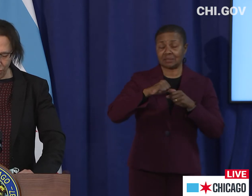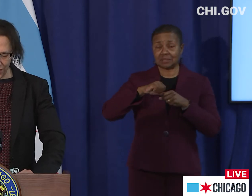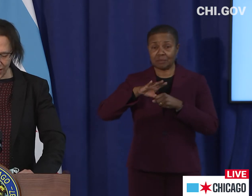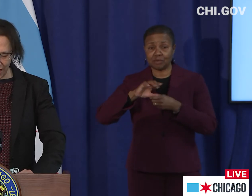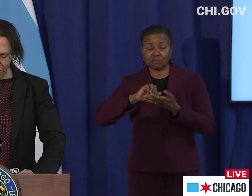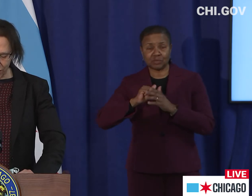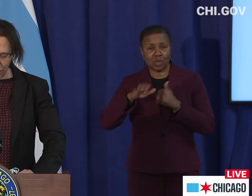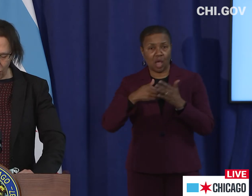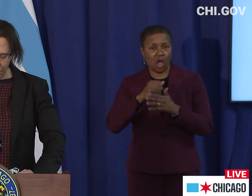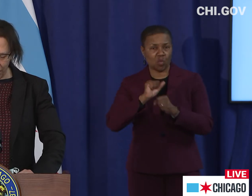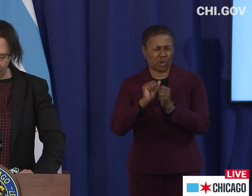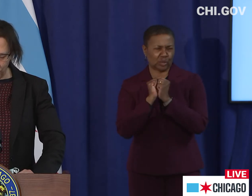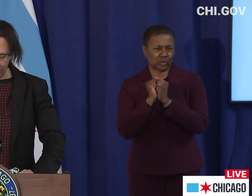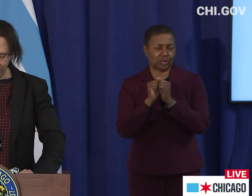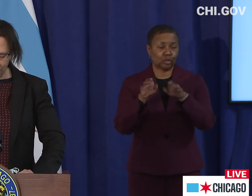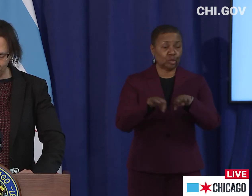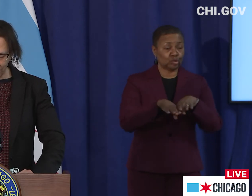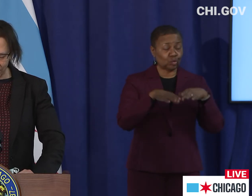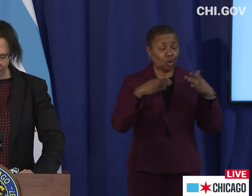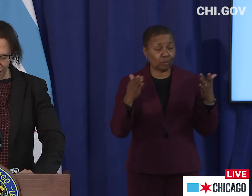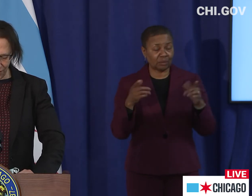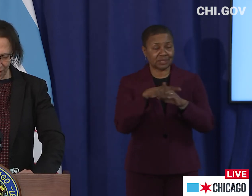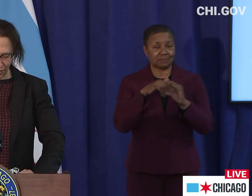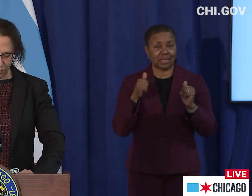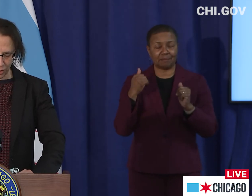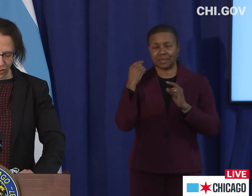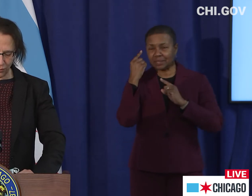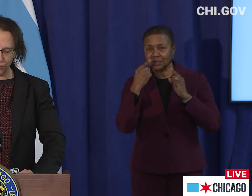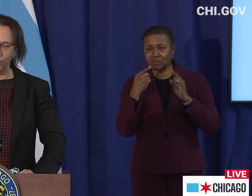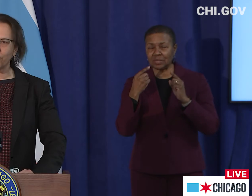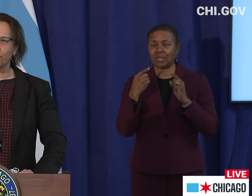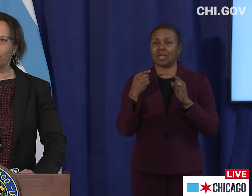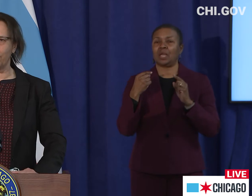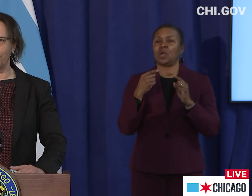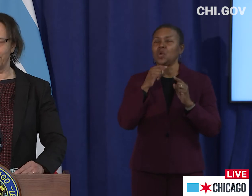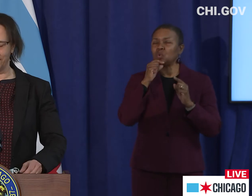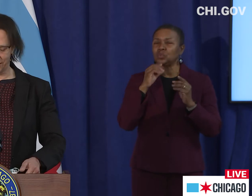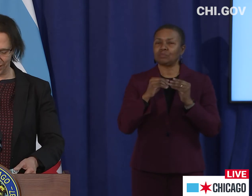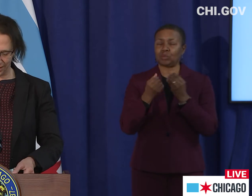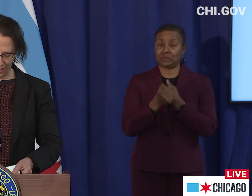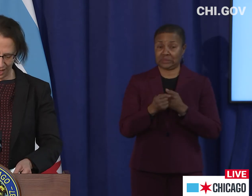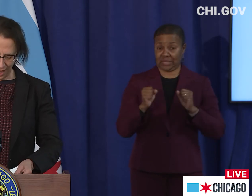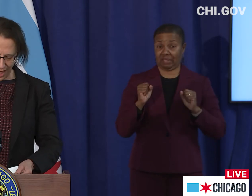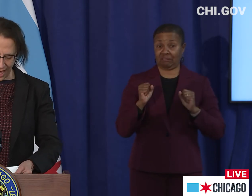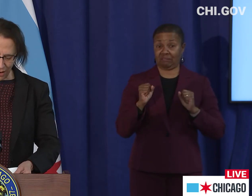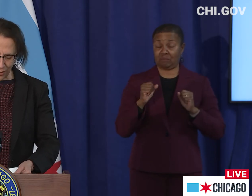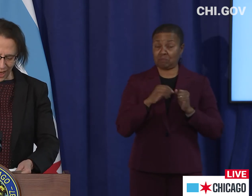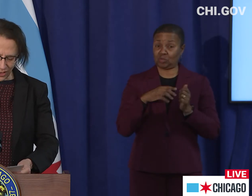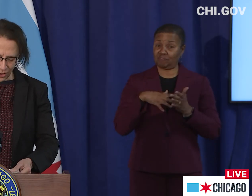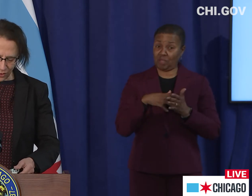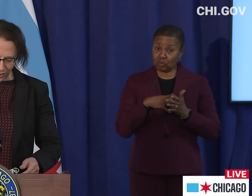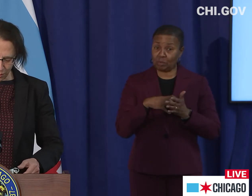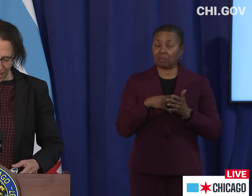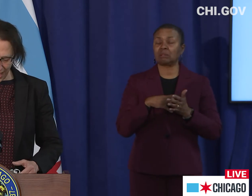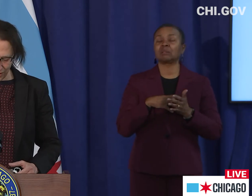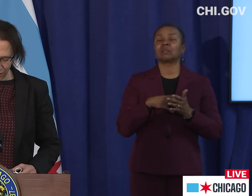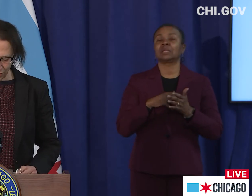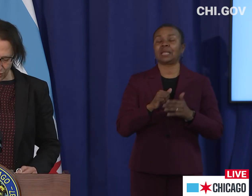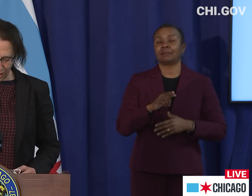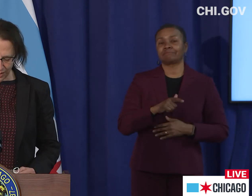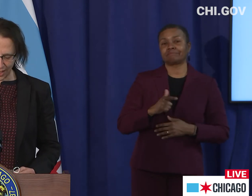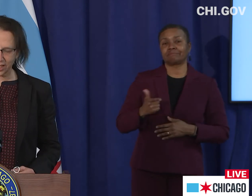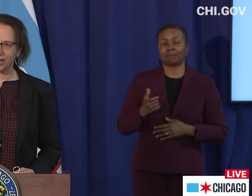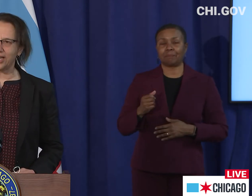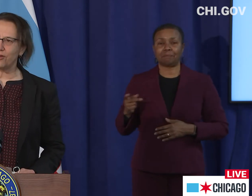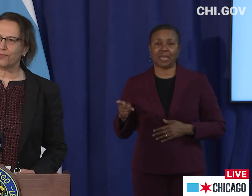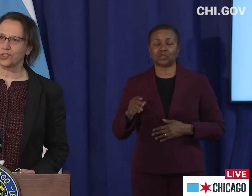we are all moving together to open up while considering the safety of our most vulnerable among us. And now I would like to turn this back